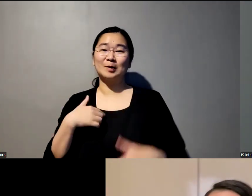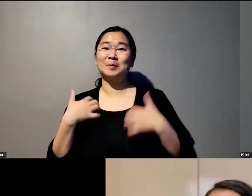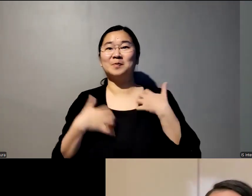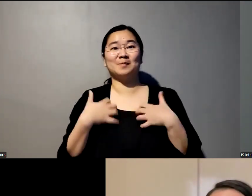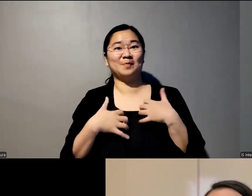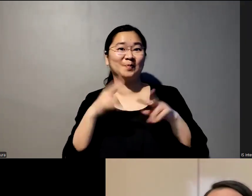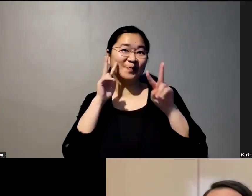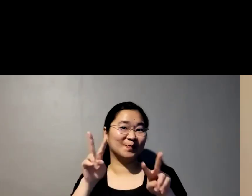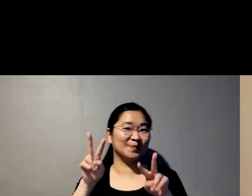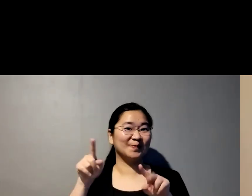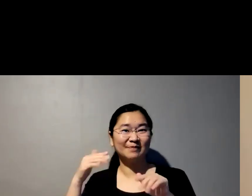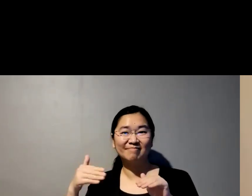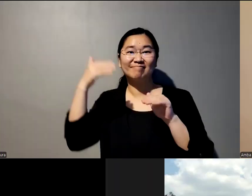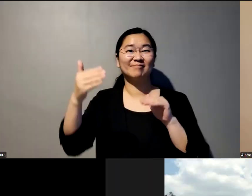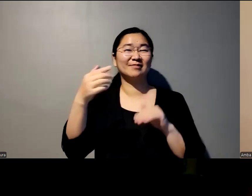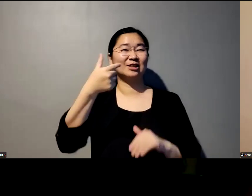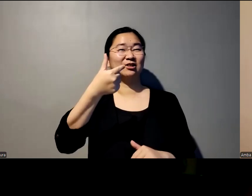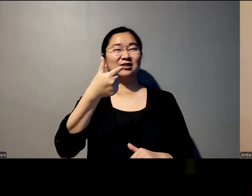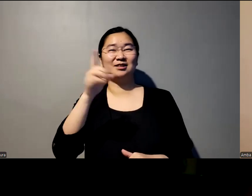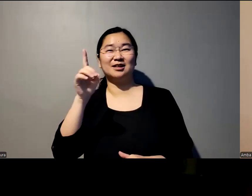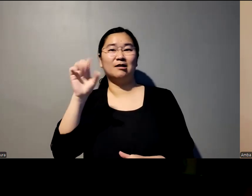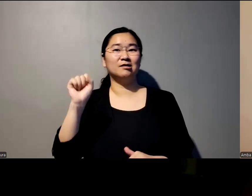pass to Sylvia now.